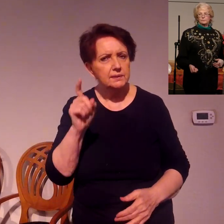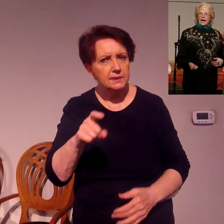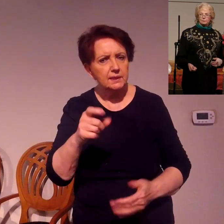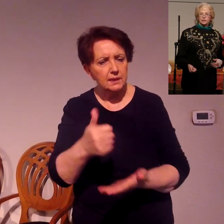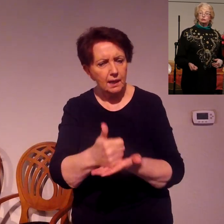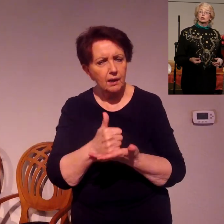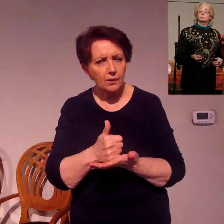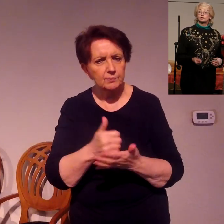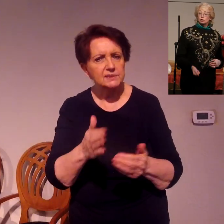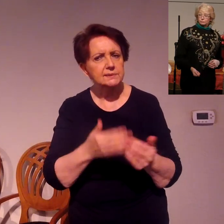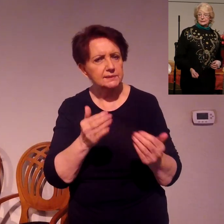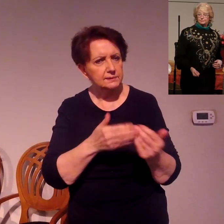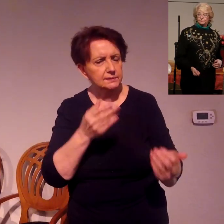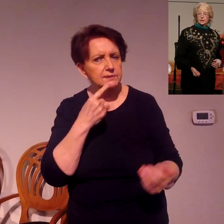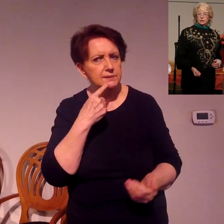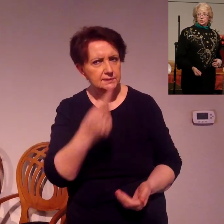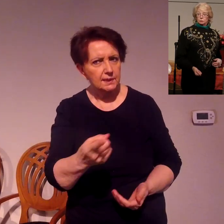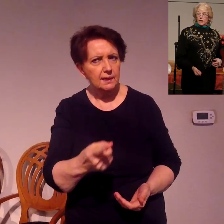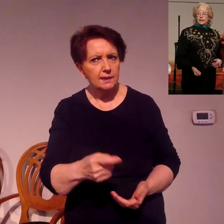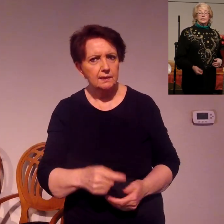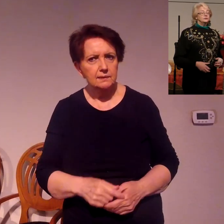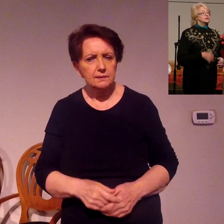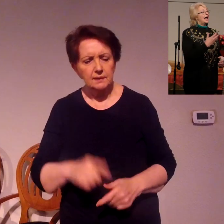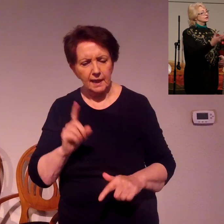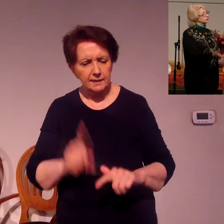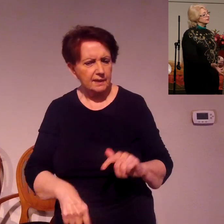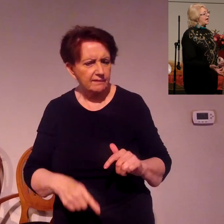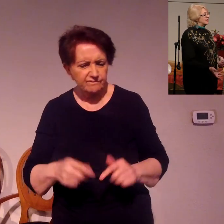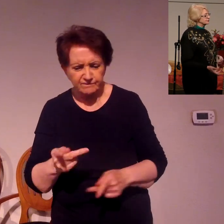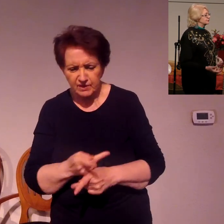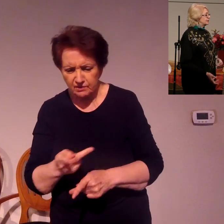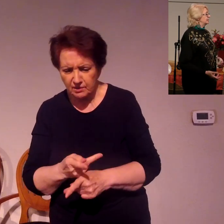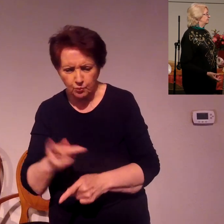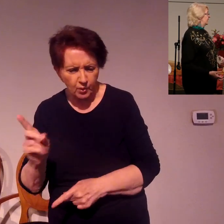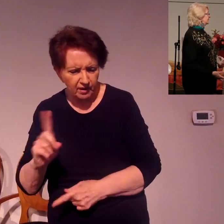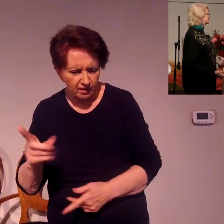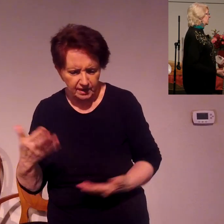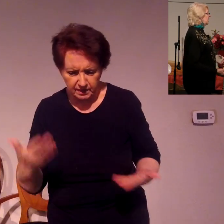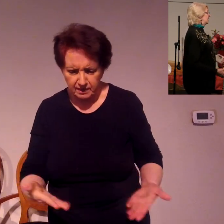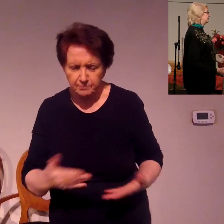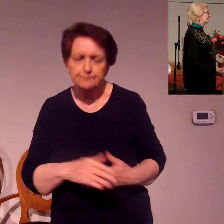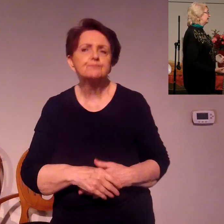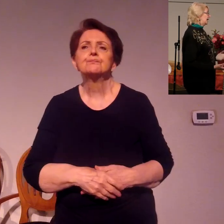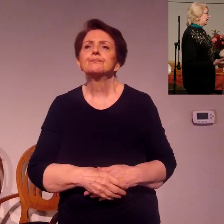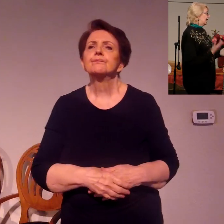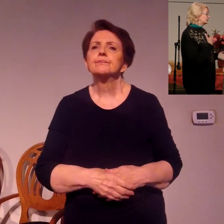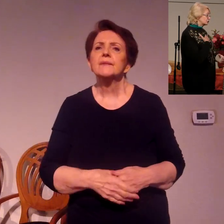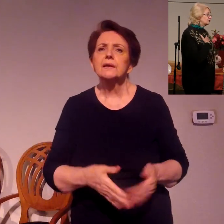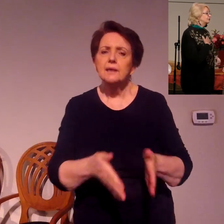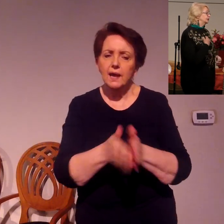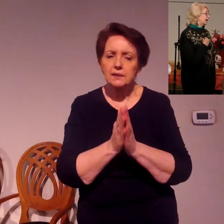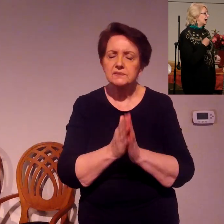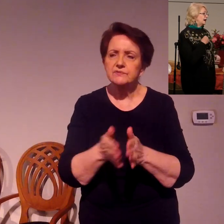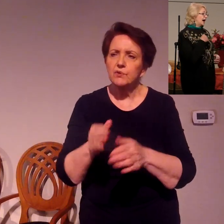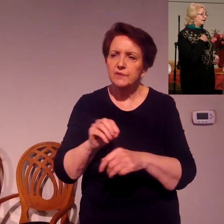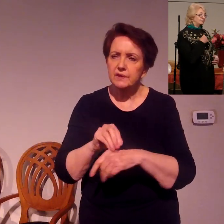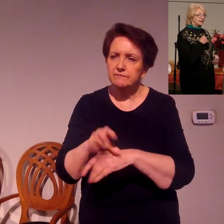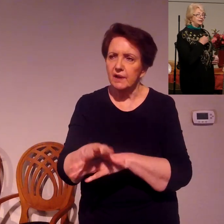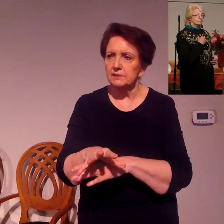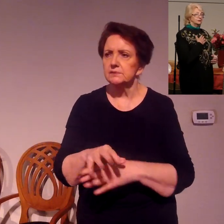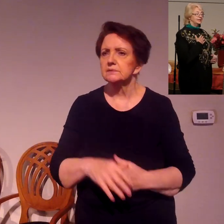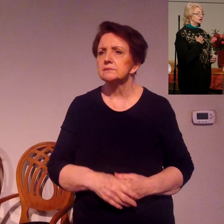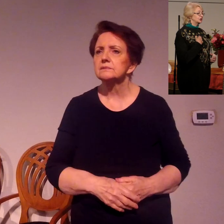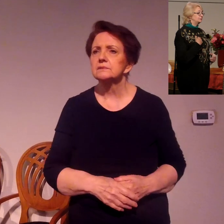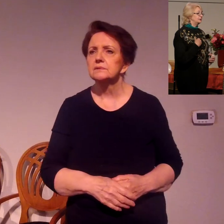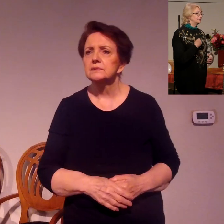I am on the map. Can you come show me, right? And to actually ask for that advice. And truthfully, I have